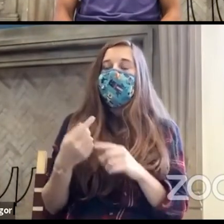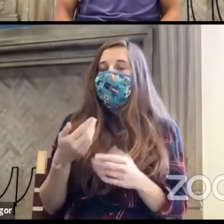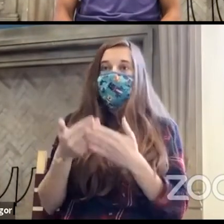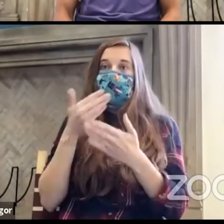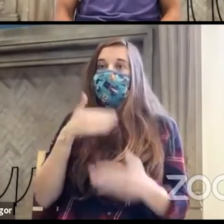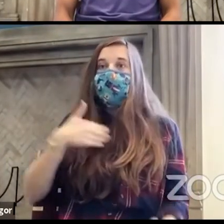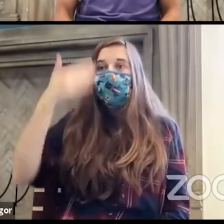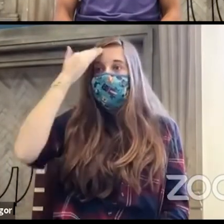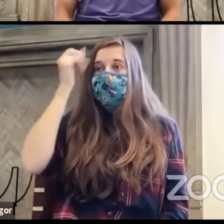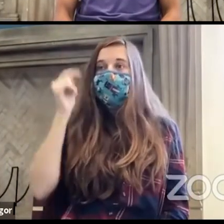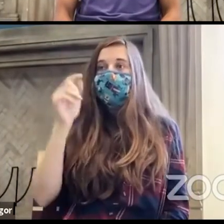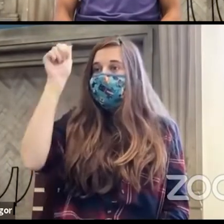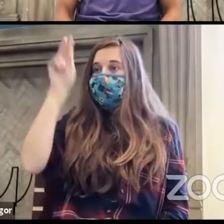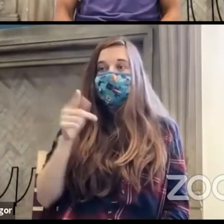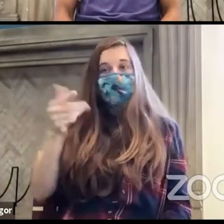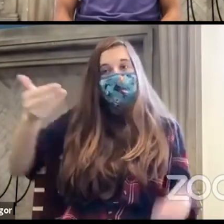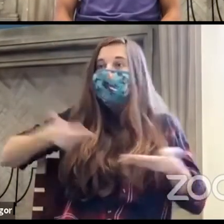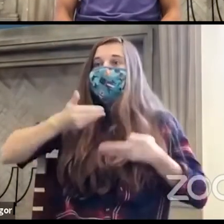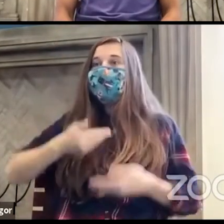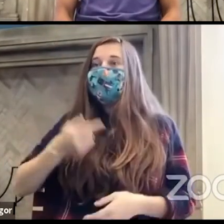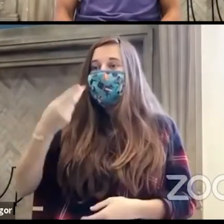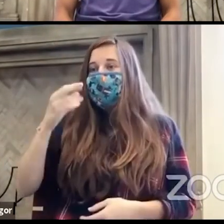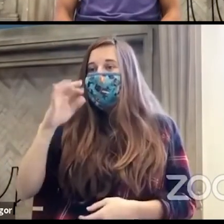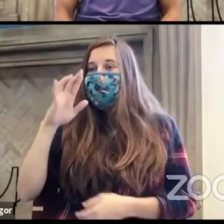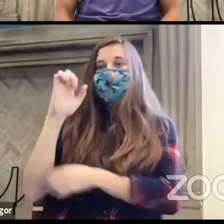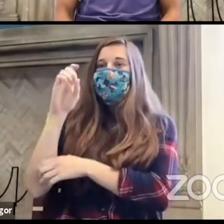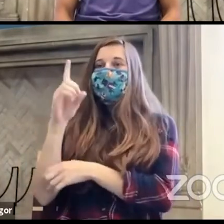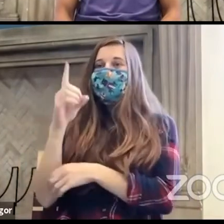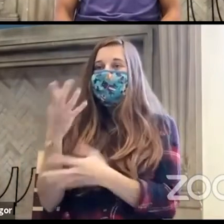And before I knew it, August had invited me to join the team.